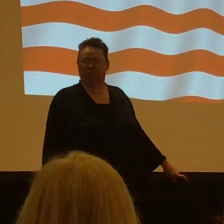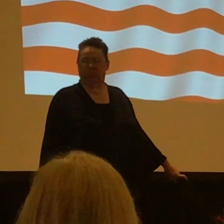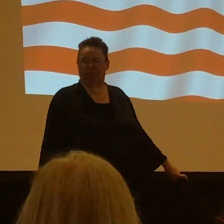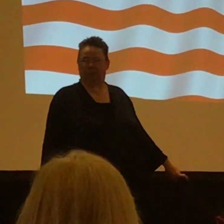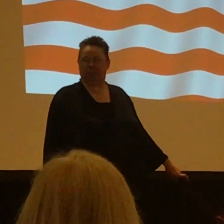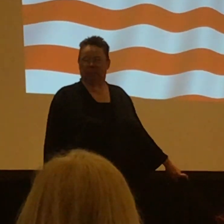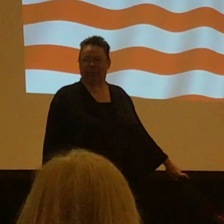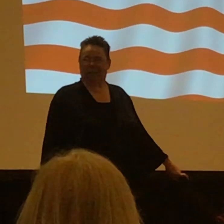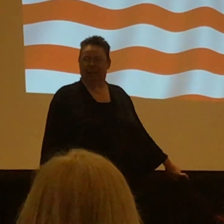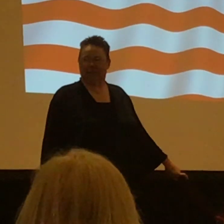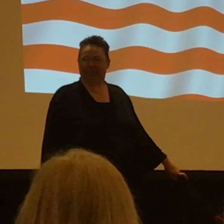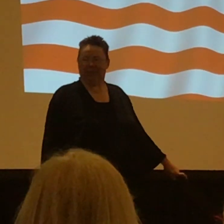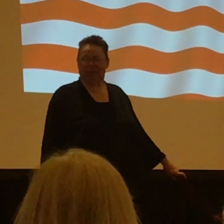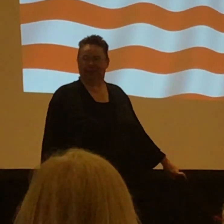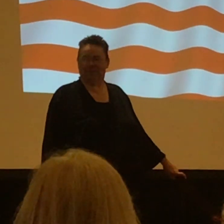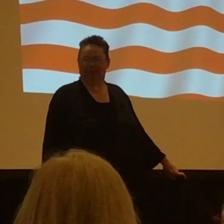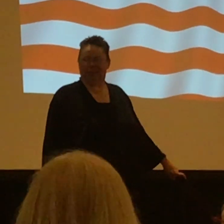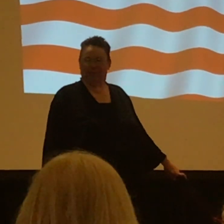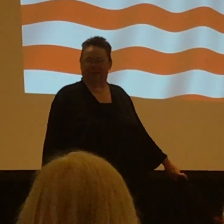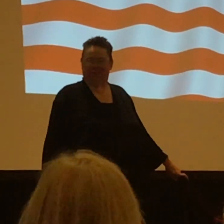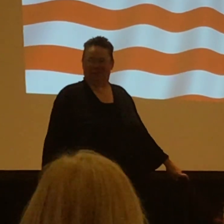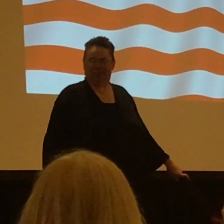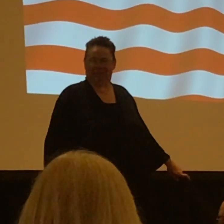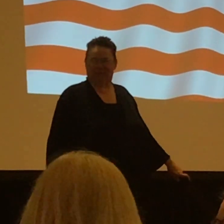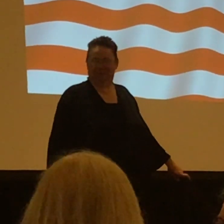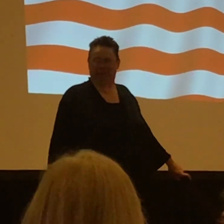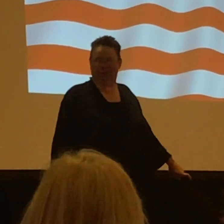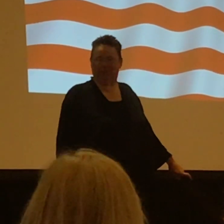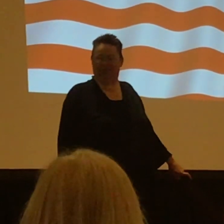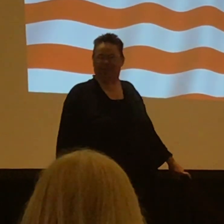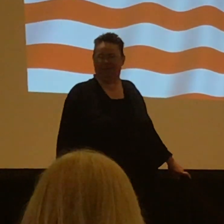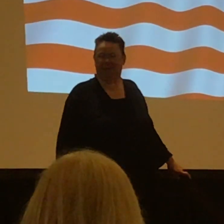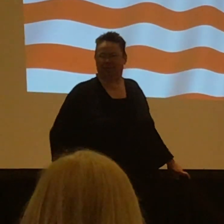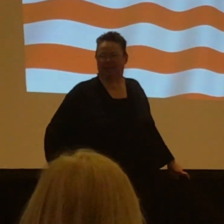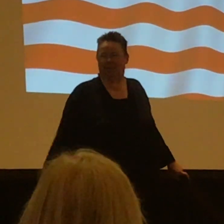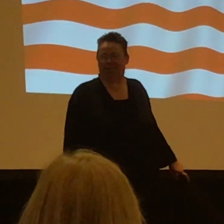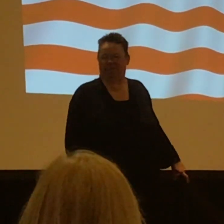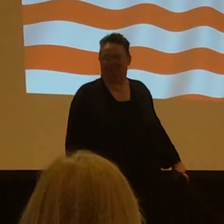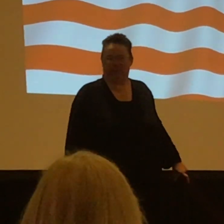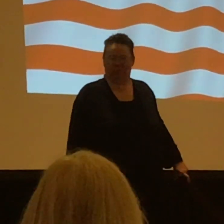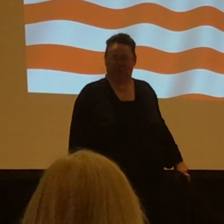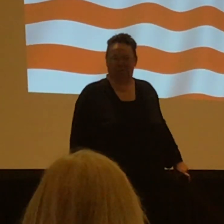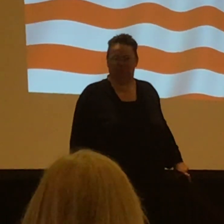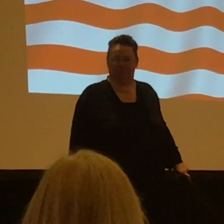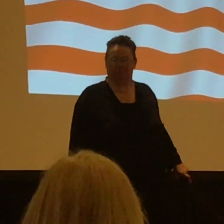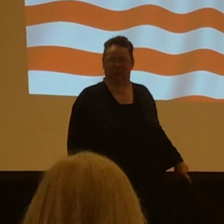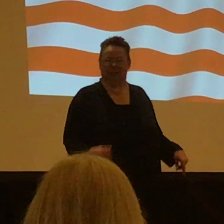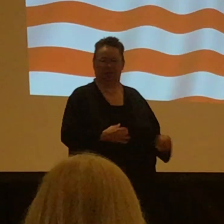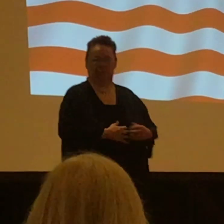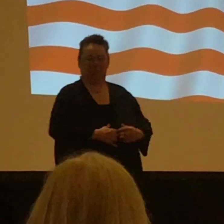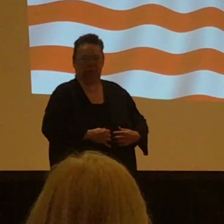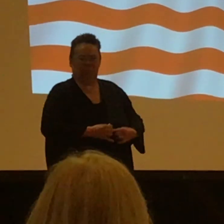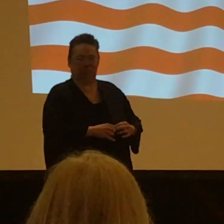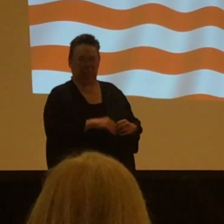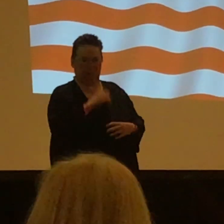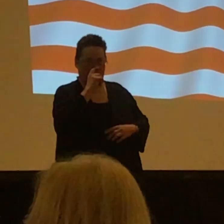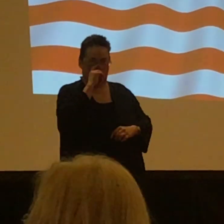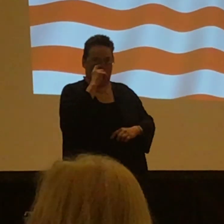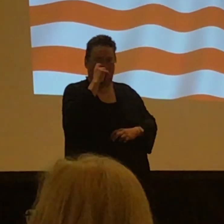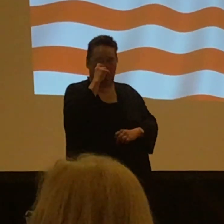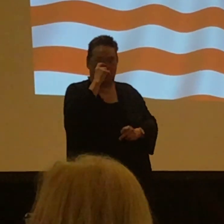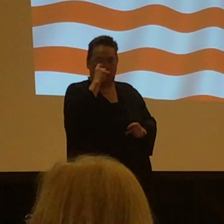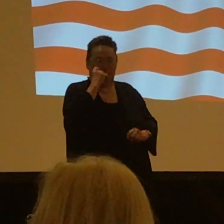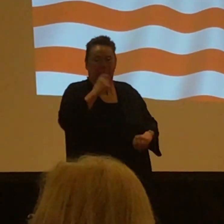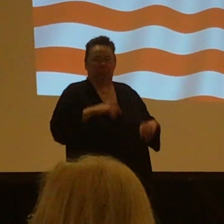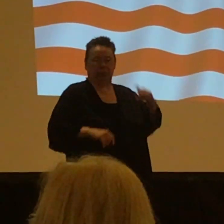Well, yeah, I'm impressed. Wow, and thank her for her service and for you as her